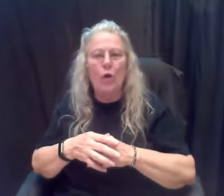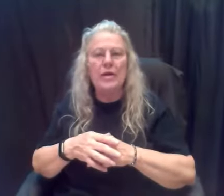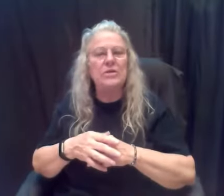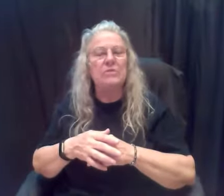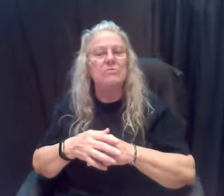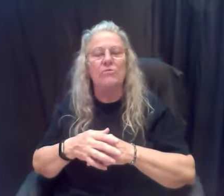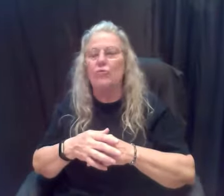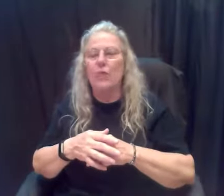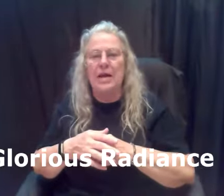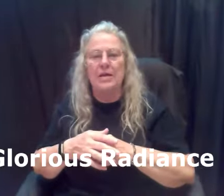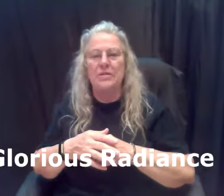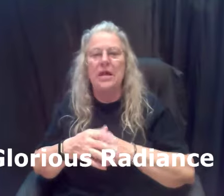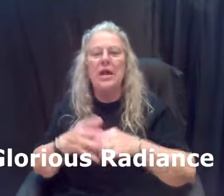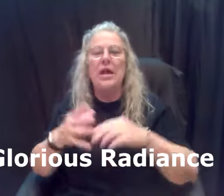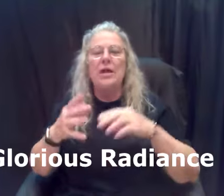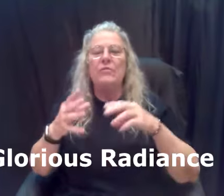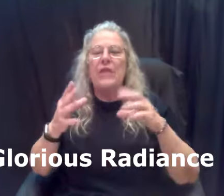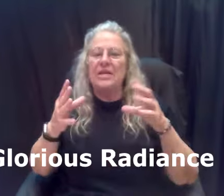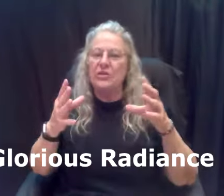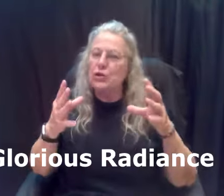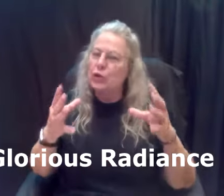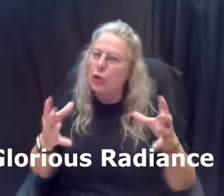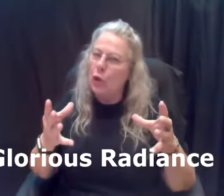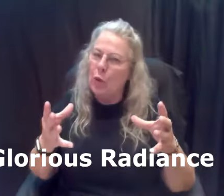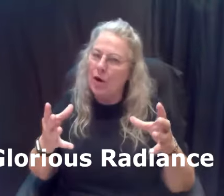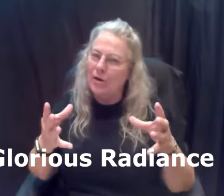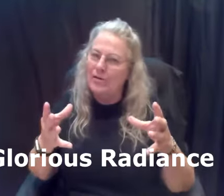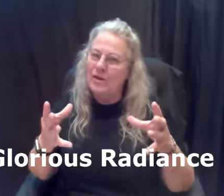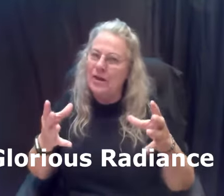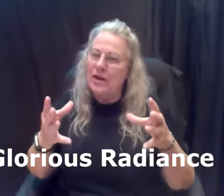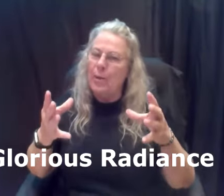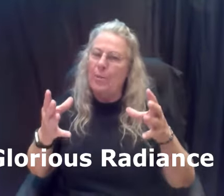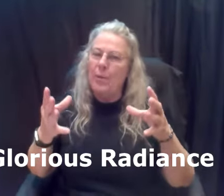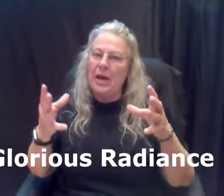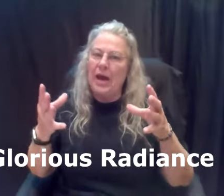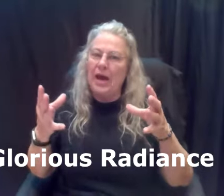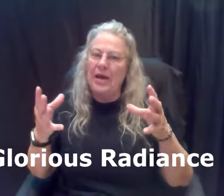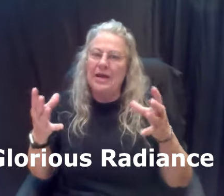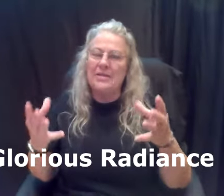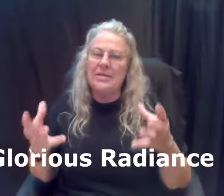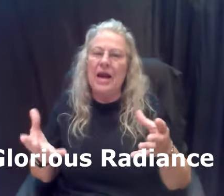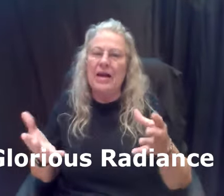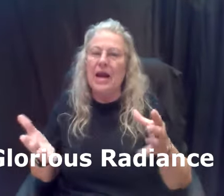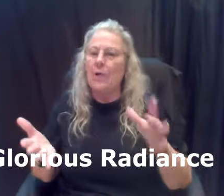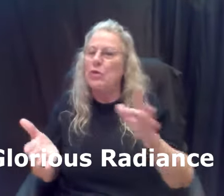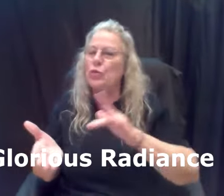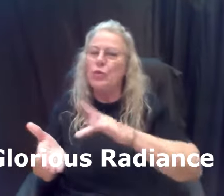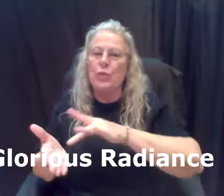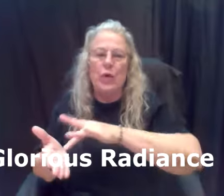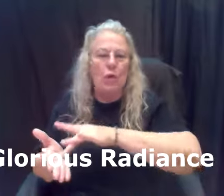Glorious radiance. That's two words, but in sign language, we only